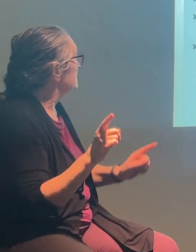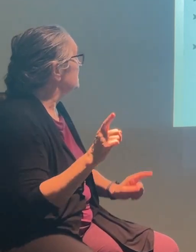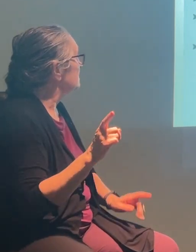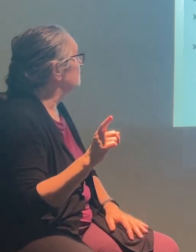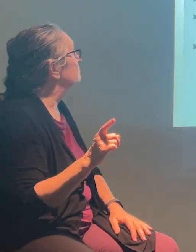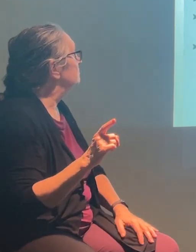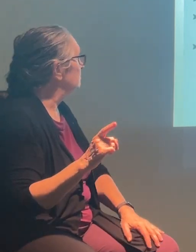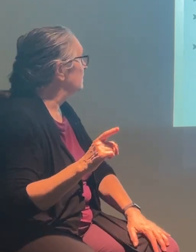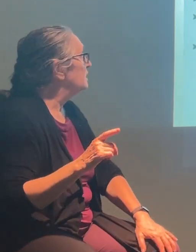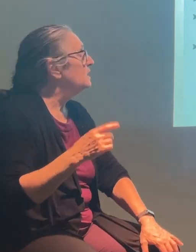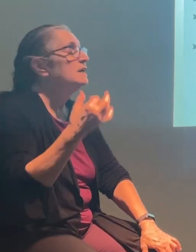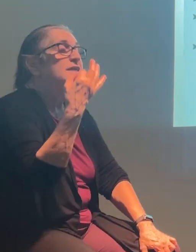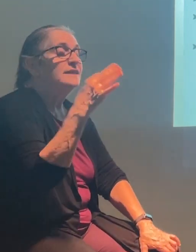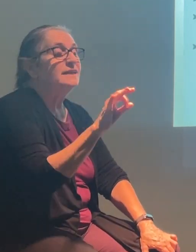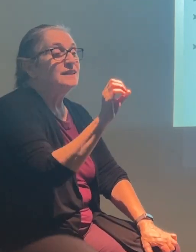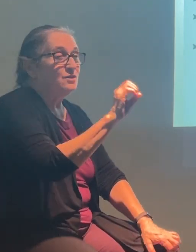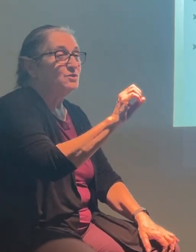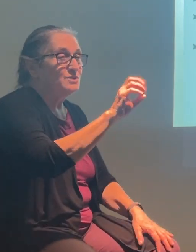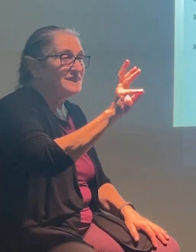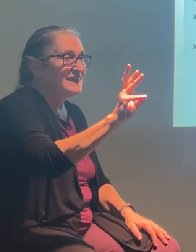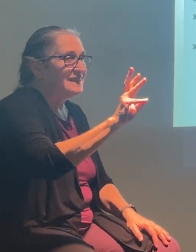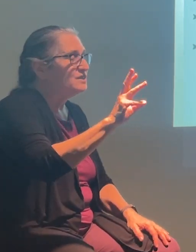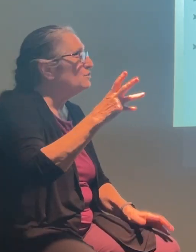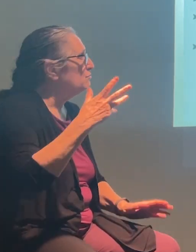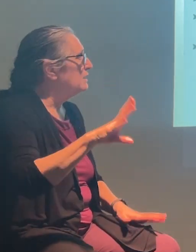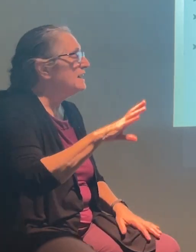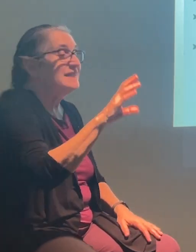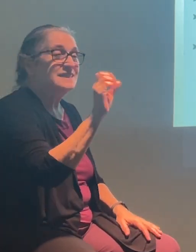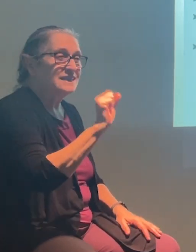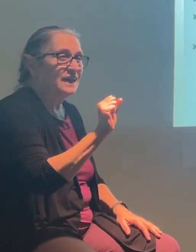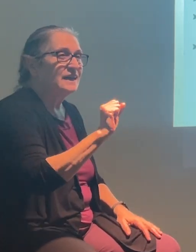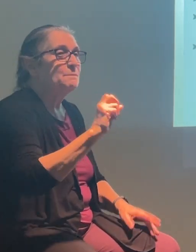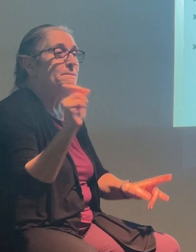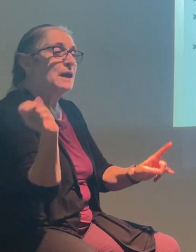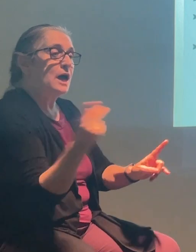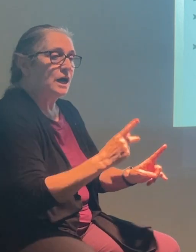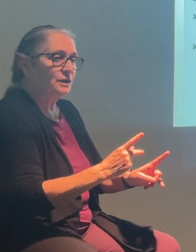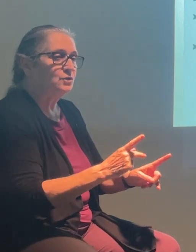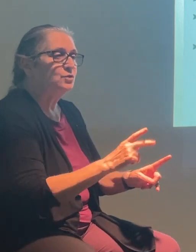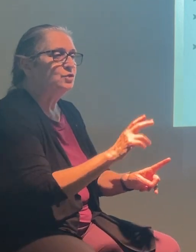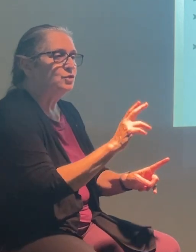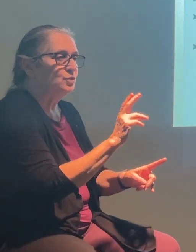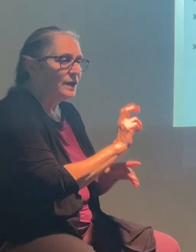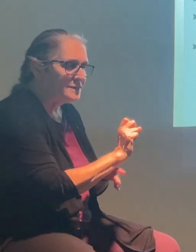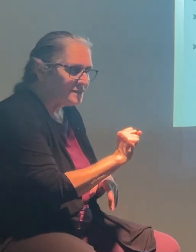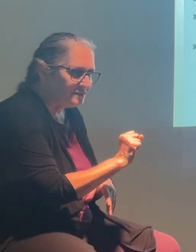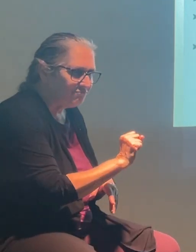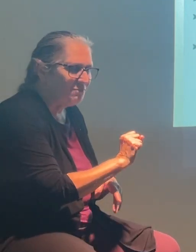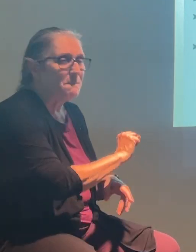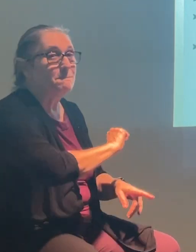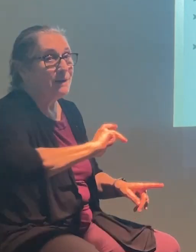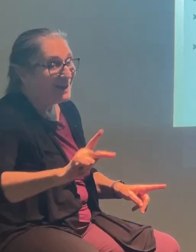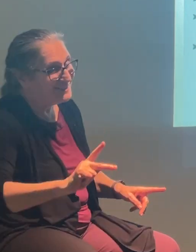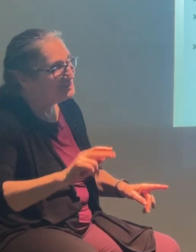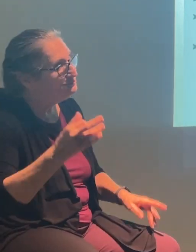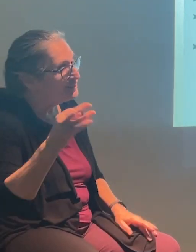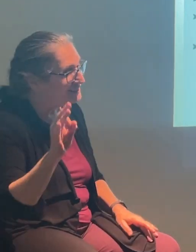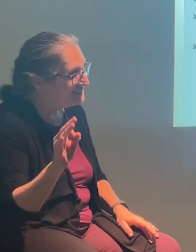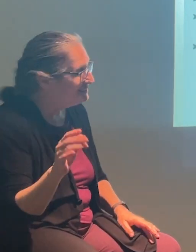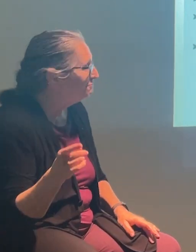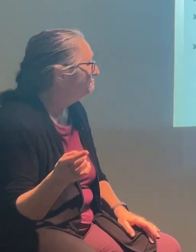happy. 1906, already, Steichen had already gone back to the US, come back to France.